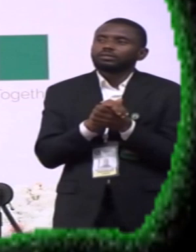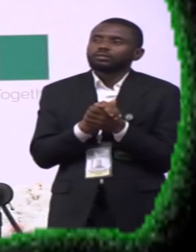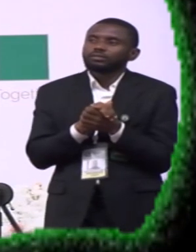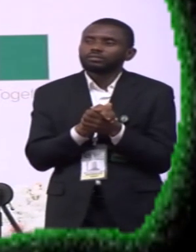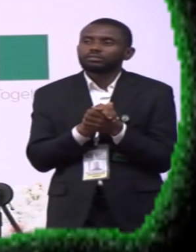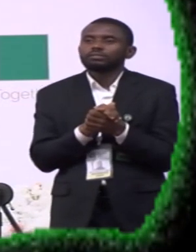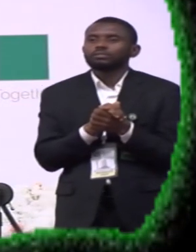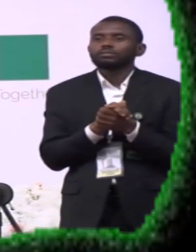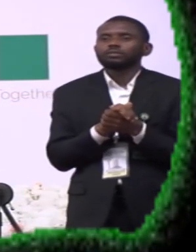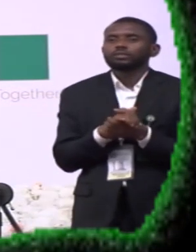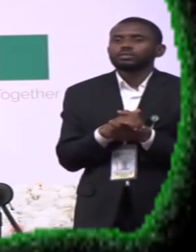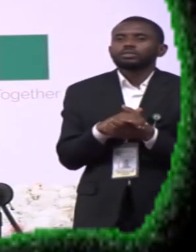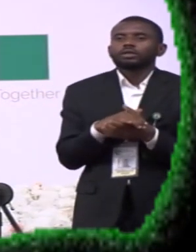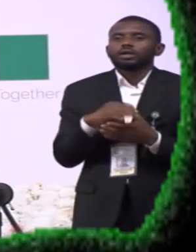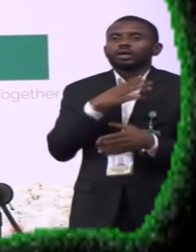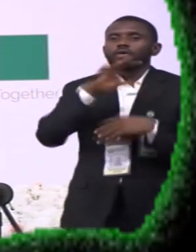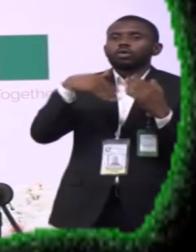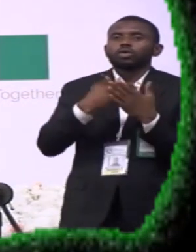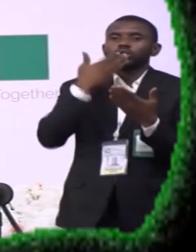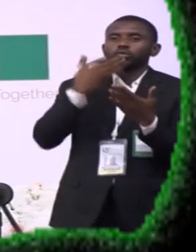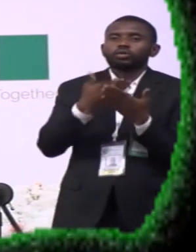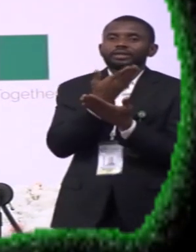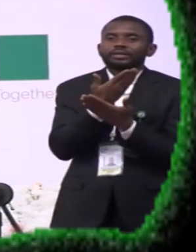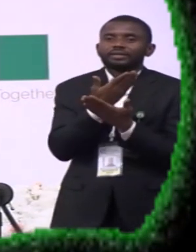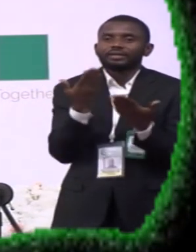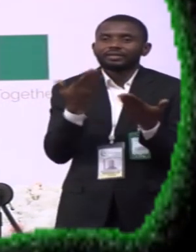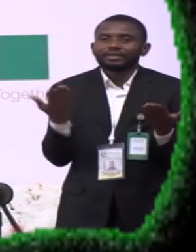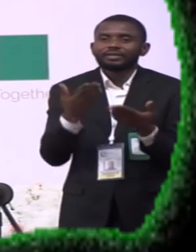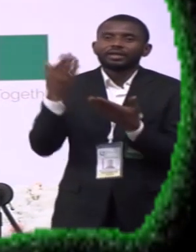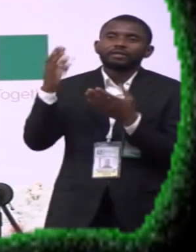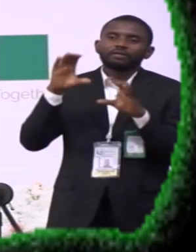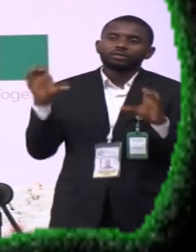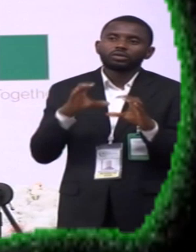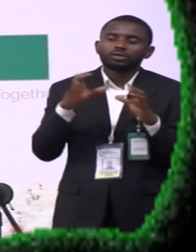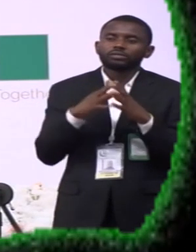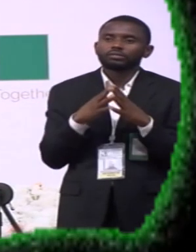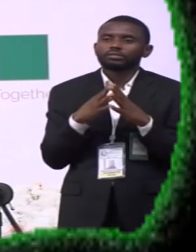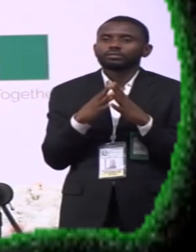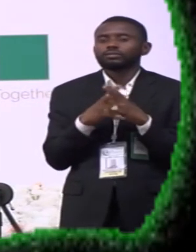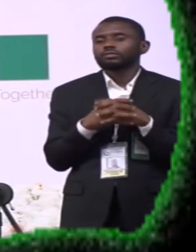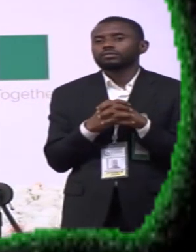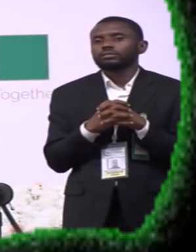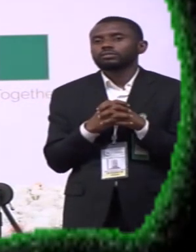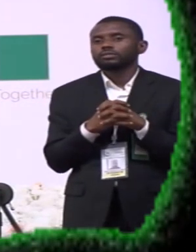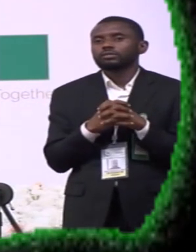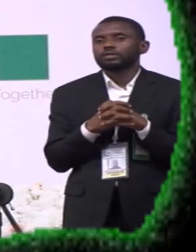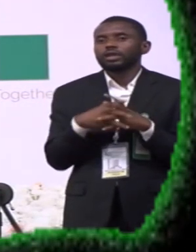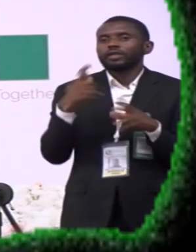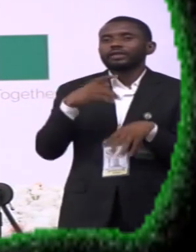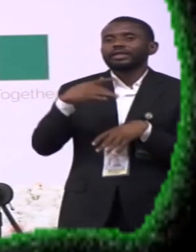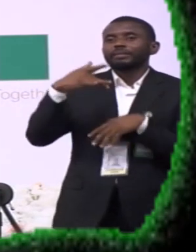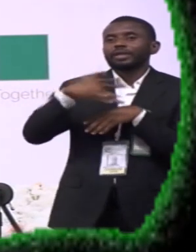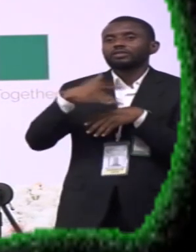the good deeds they have done, and with that, God was able to liberate them. The implication of this